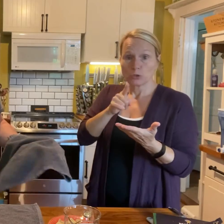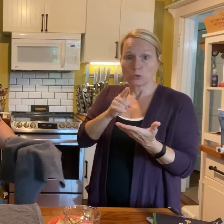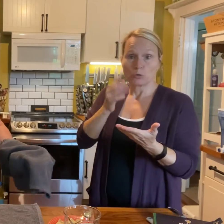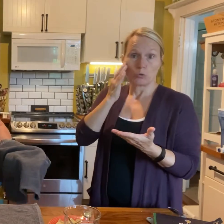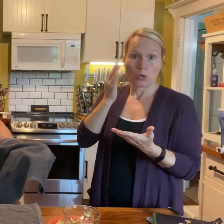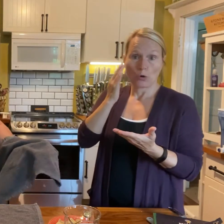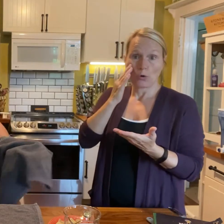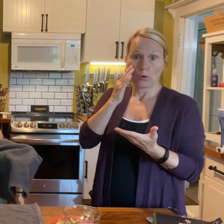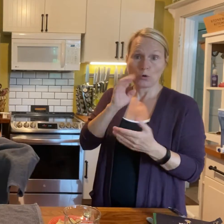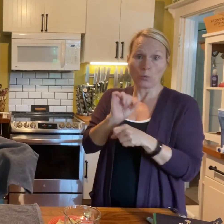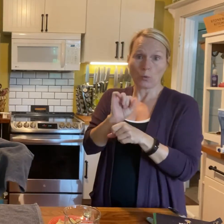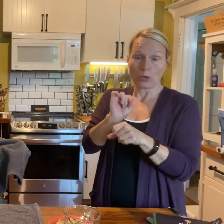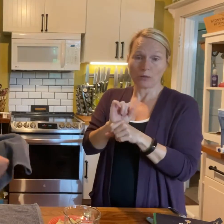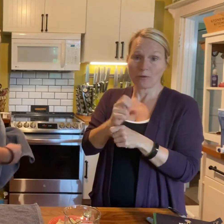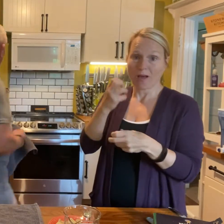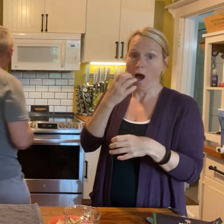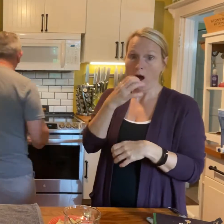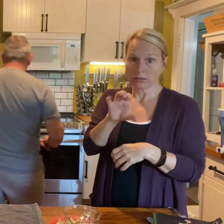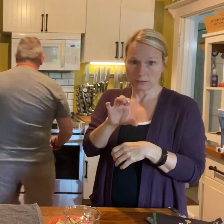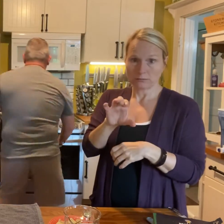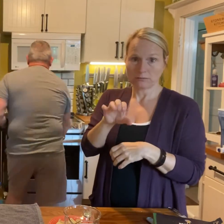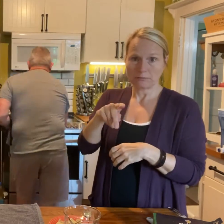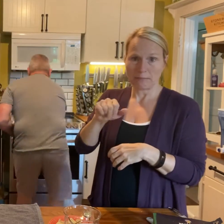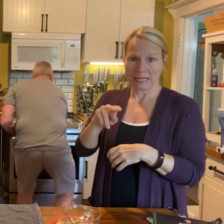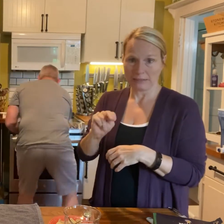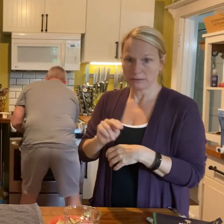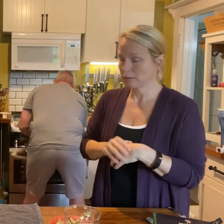realize you're working with hot pans.